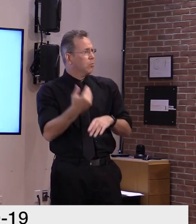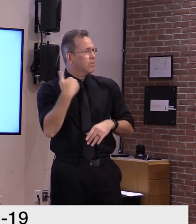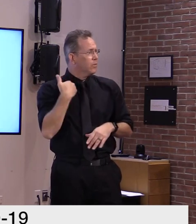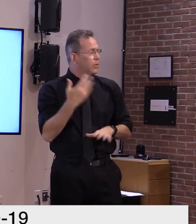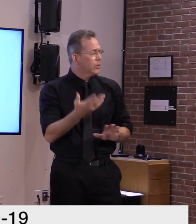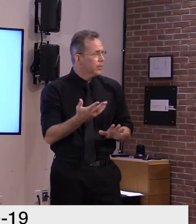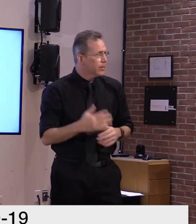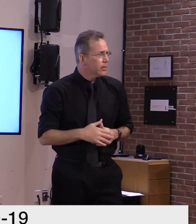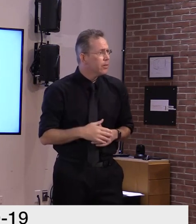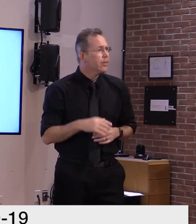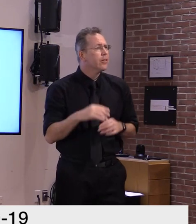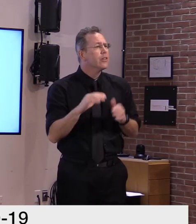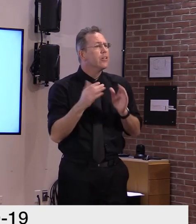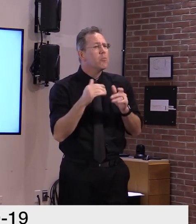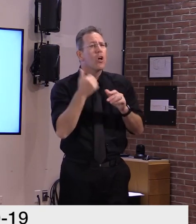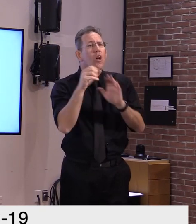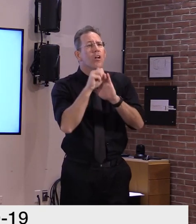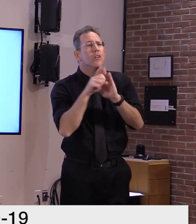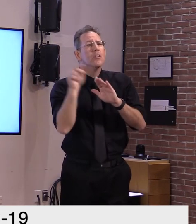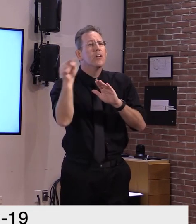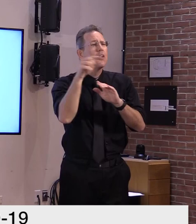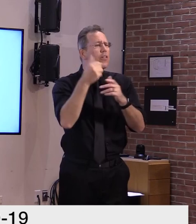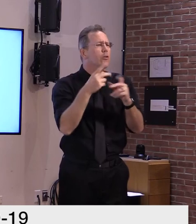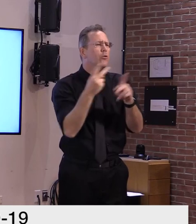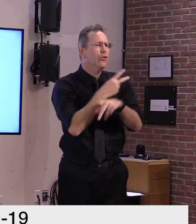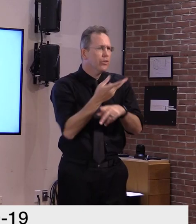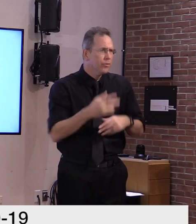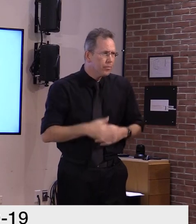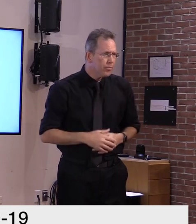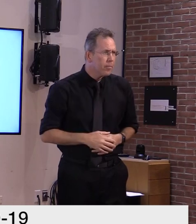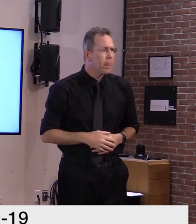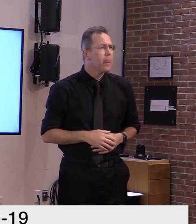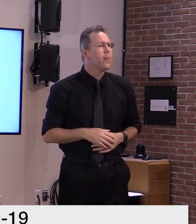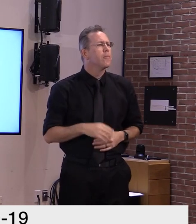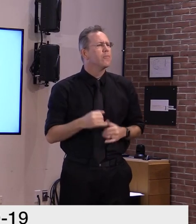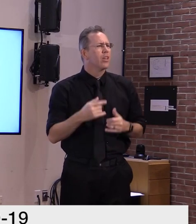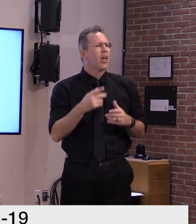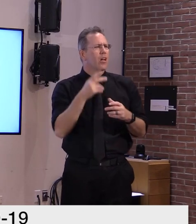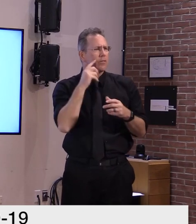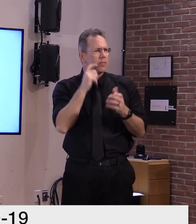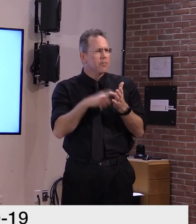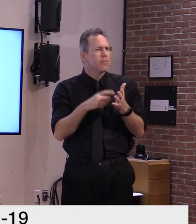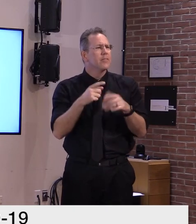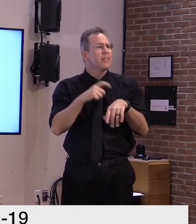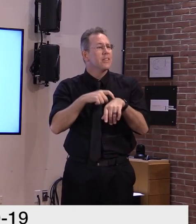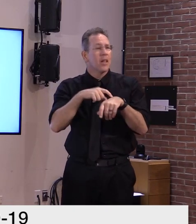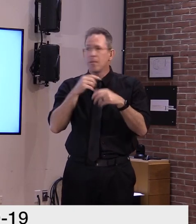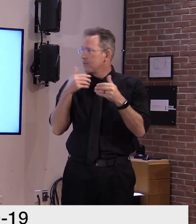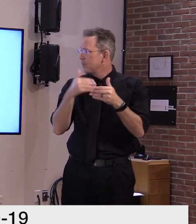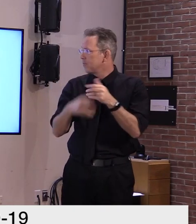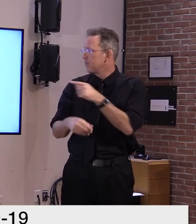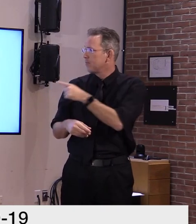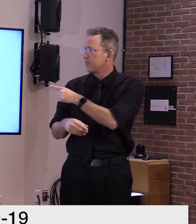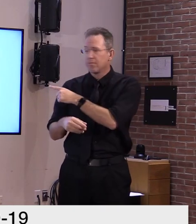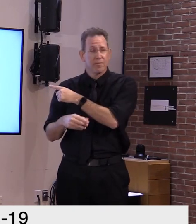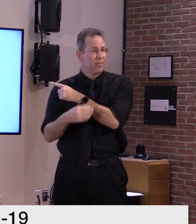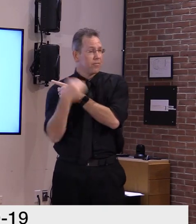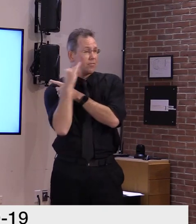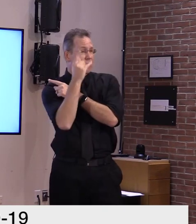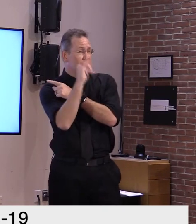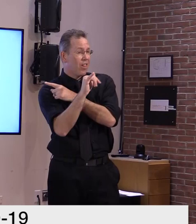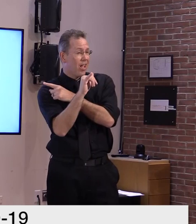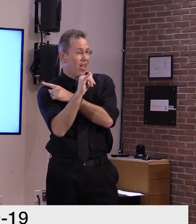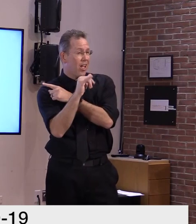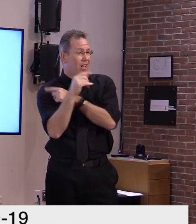show on the next slide a time lapse of our travel map. We just saw that cases in the region are going up, therefore that's